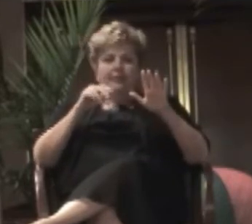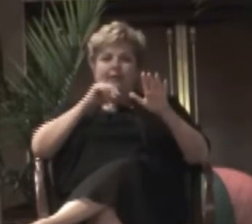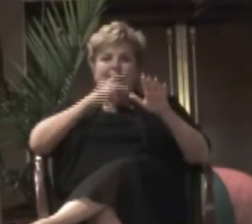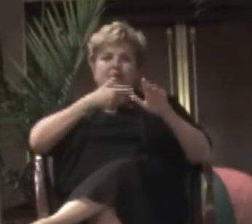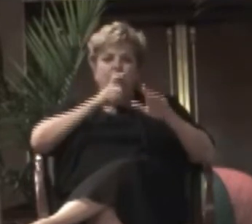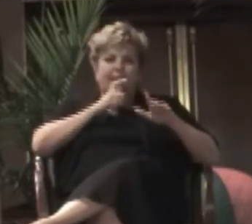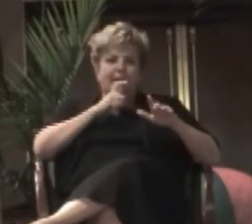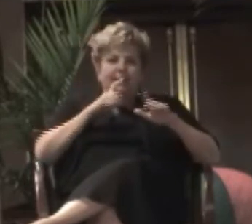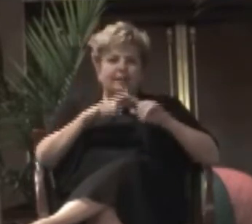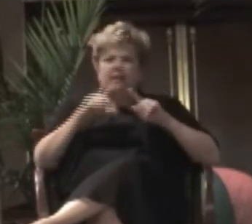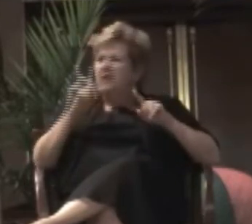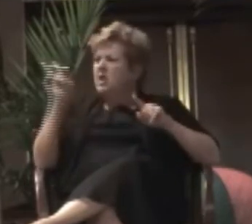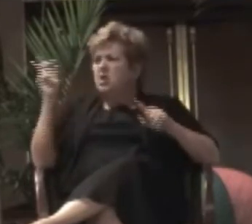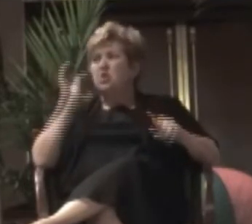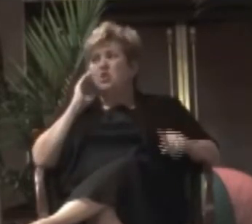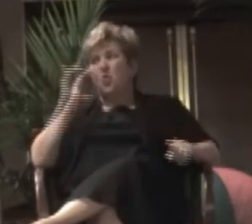a castle. It looks like a prison.